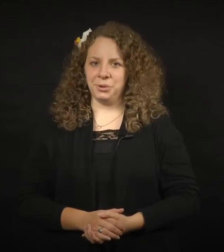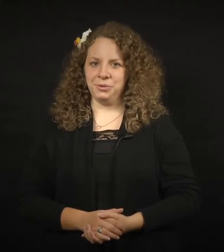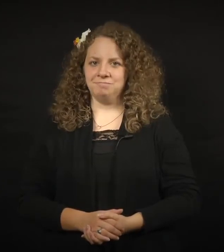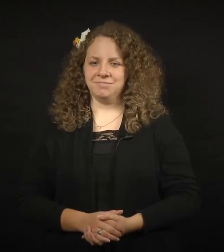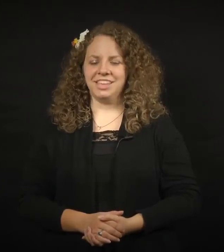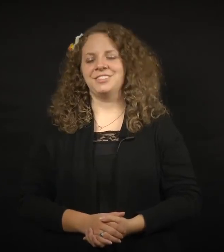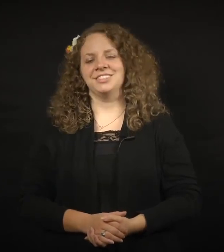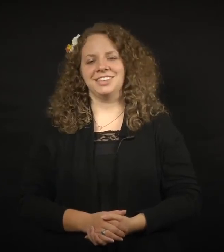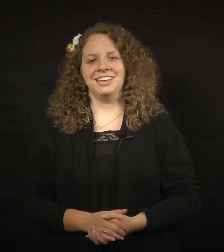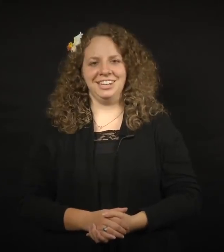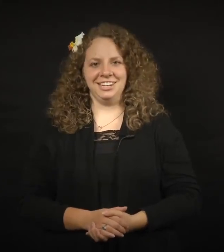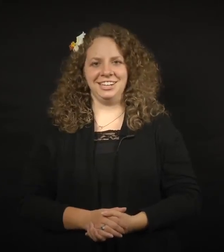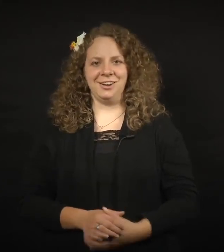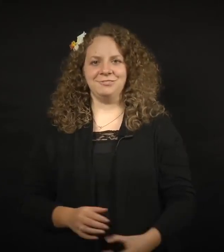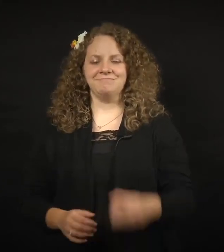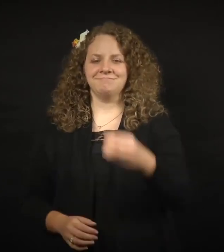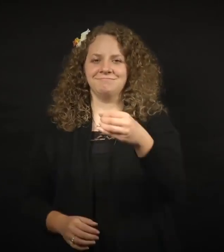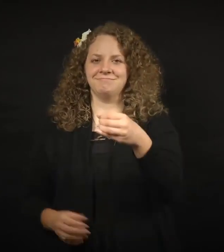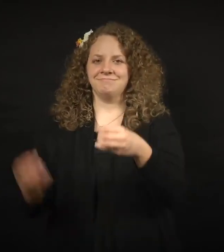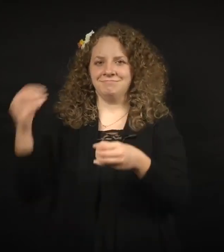O, like in the sign in and out.